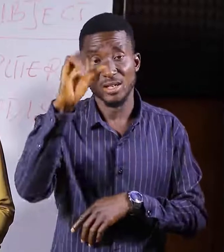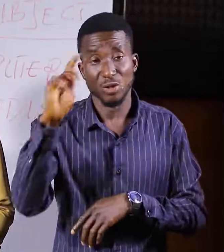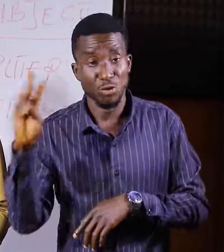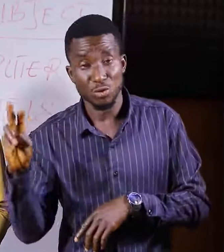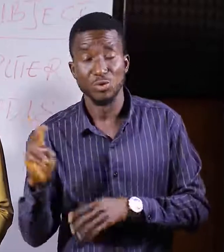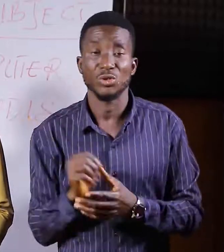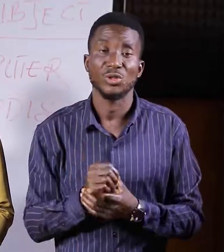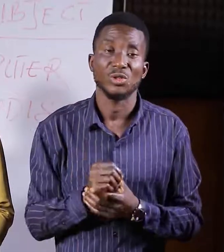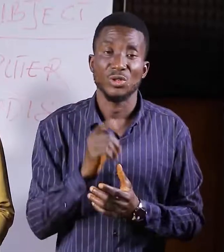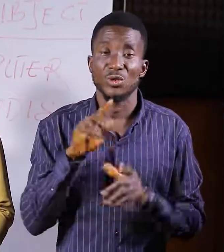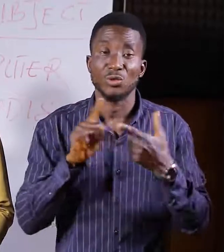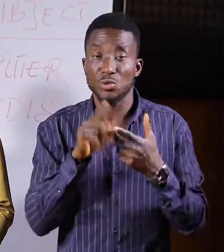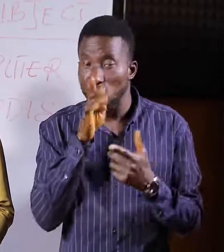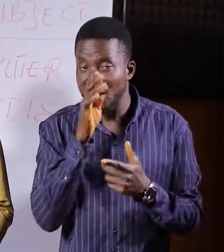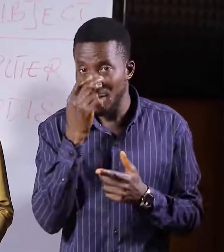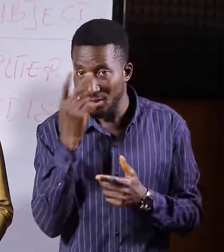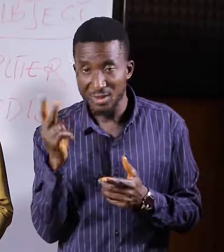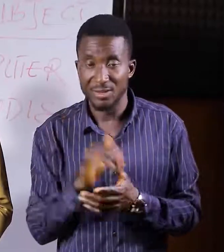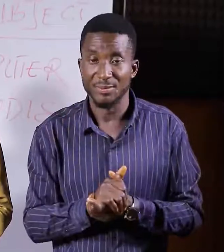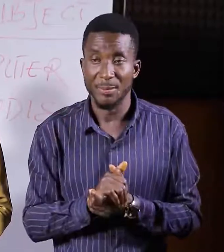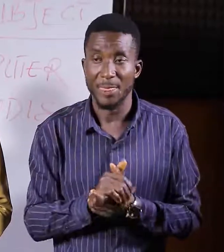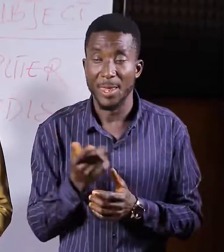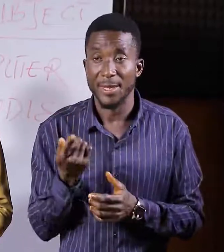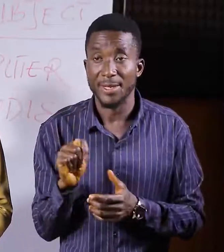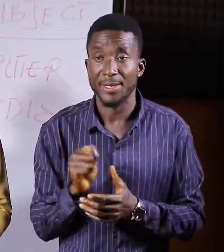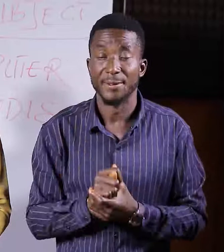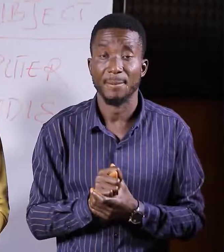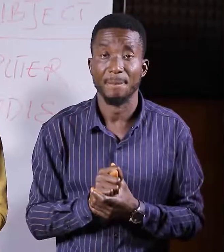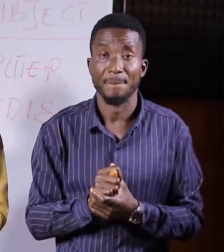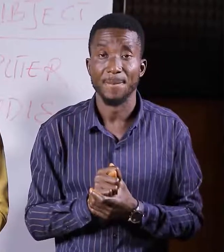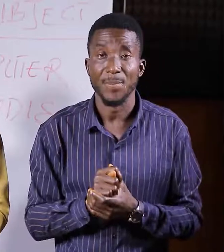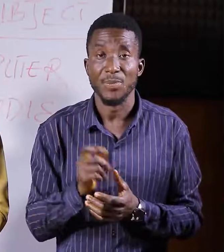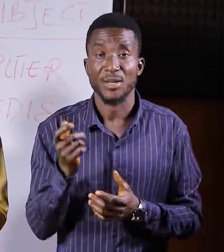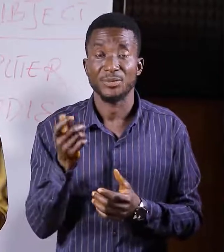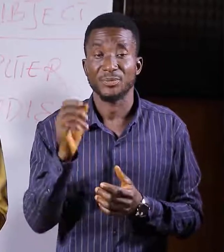tubes. You're going to be seeing the